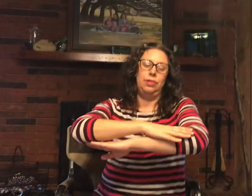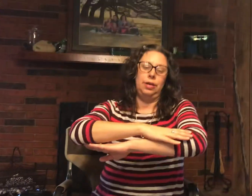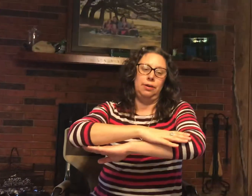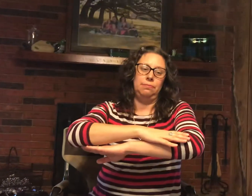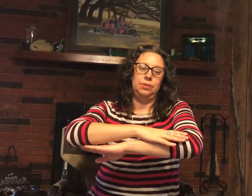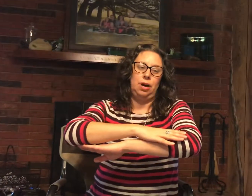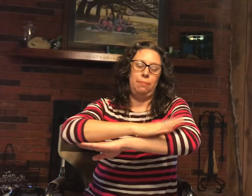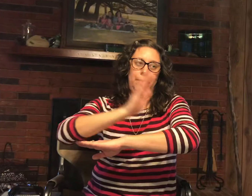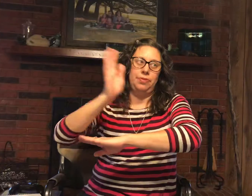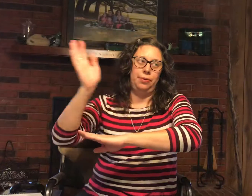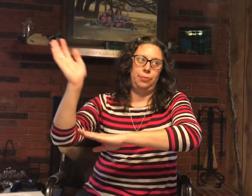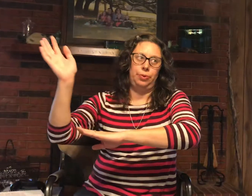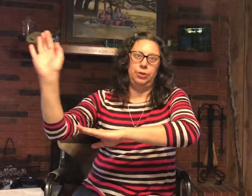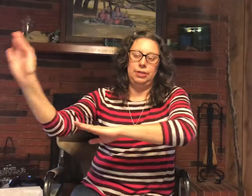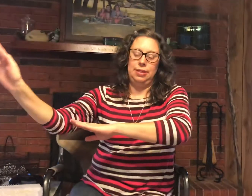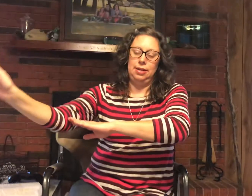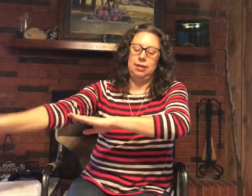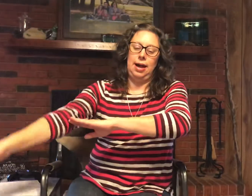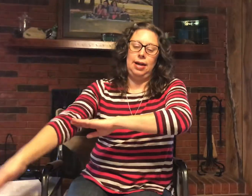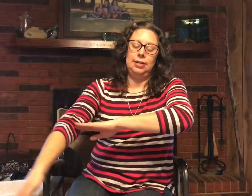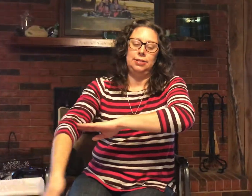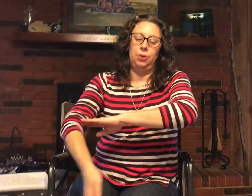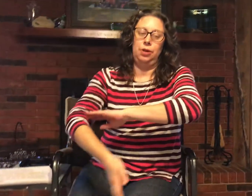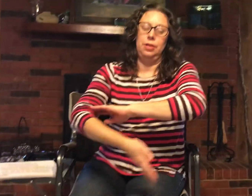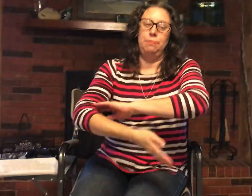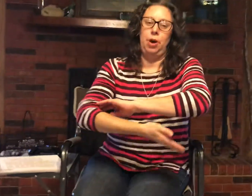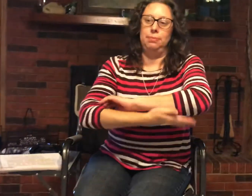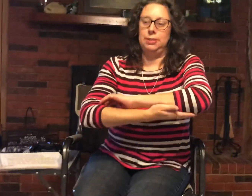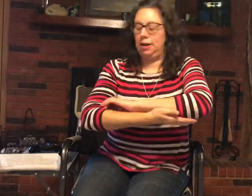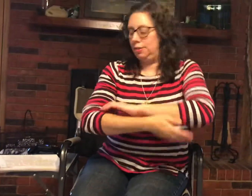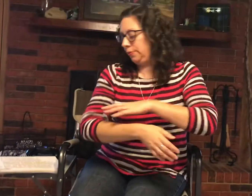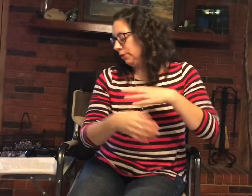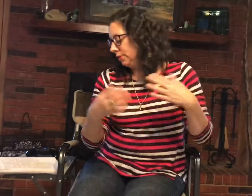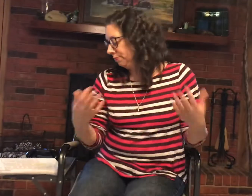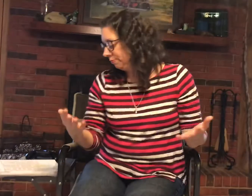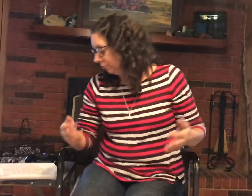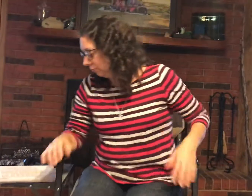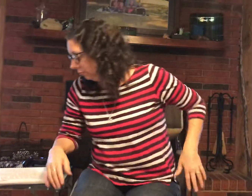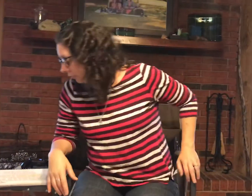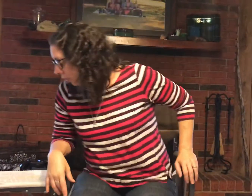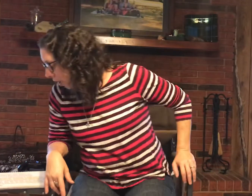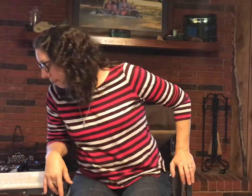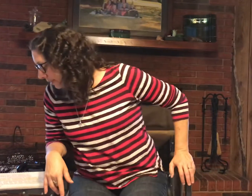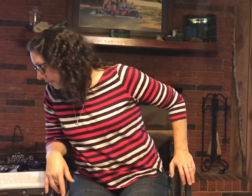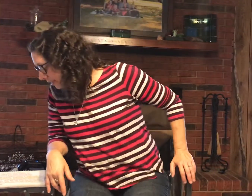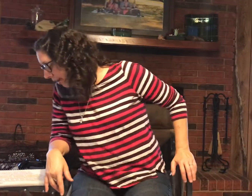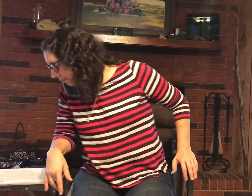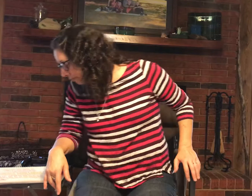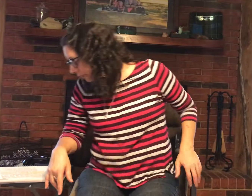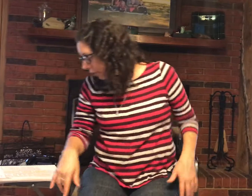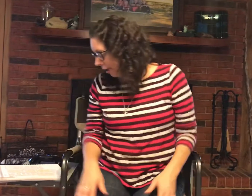the top of the world, and then night, it's going on the bottom side of the world, or the opposite side. Okay, here